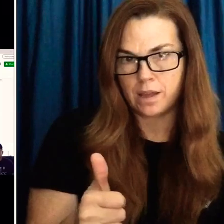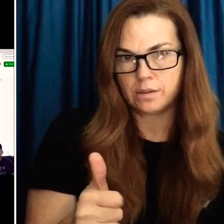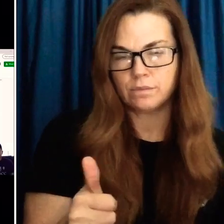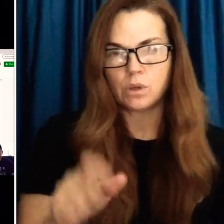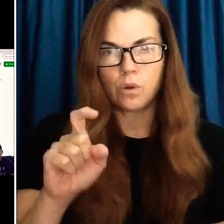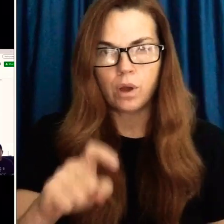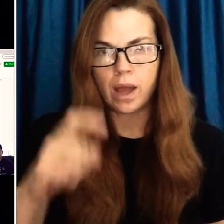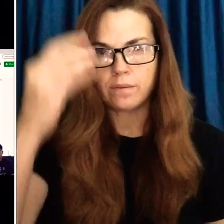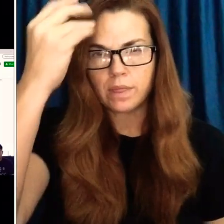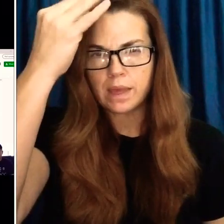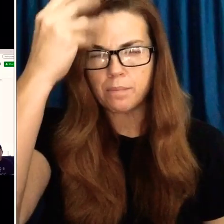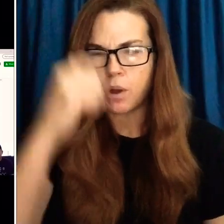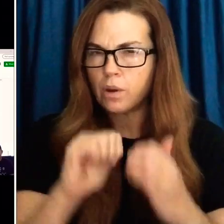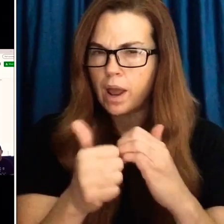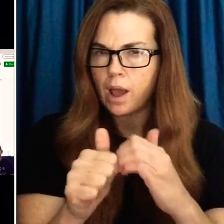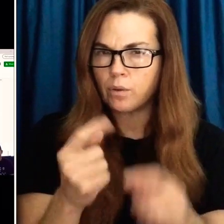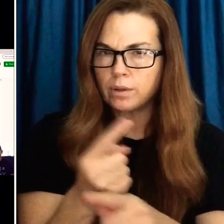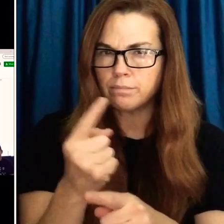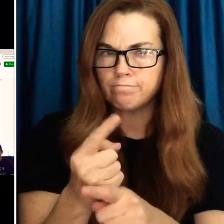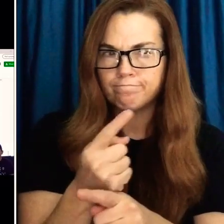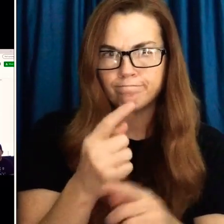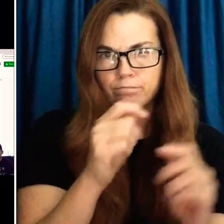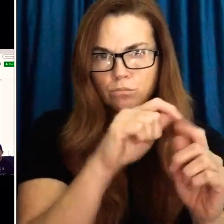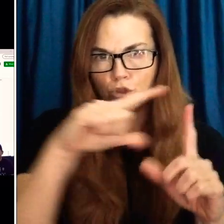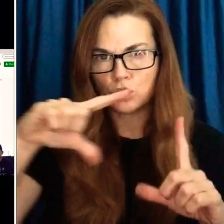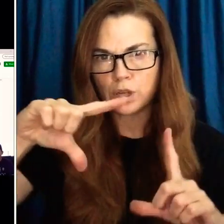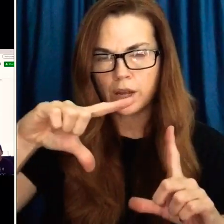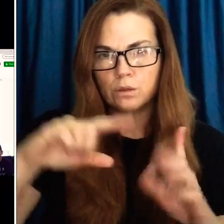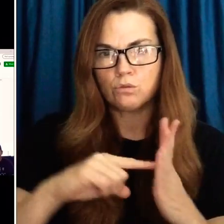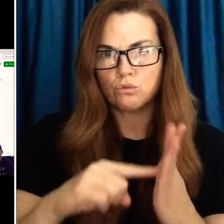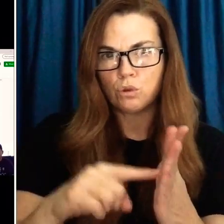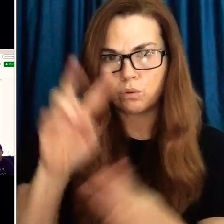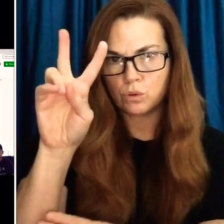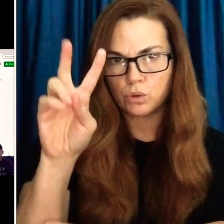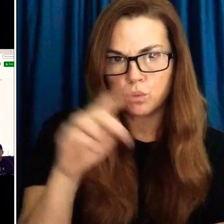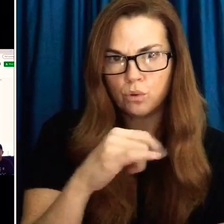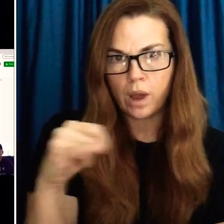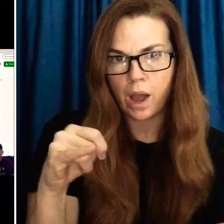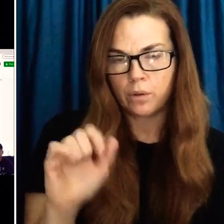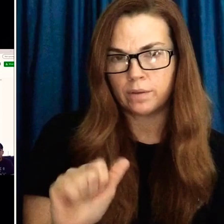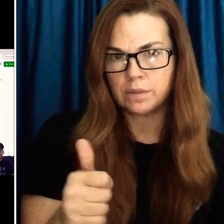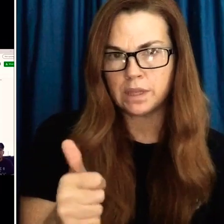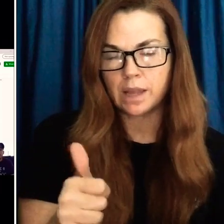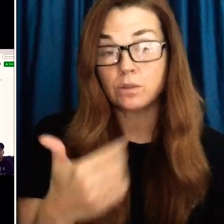this video. You need to complete all 4 examples and